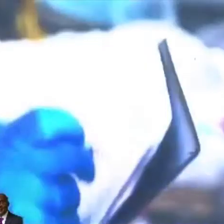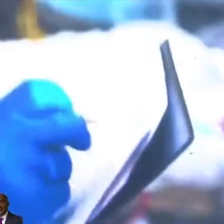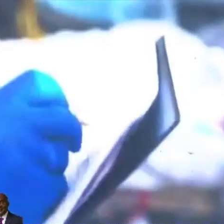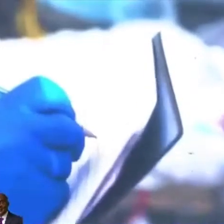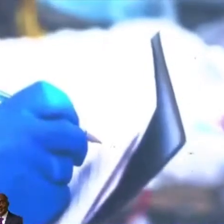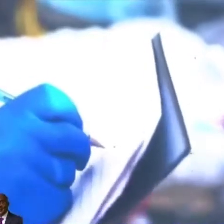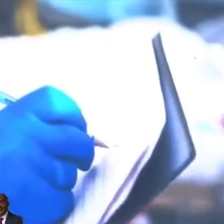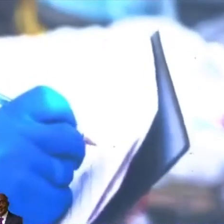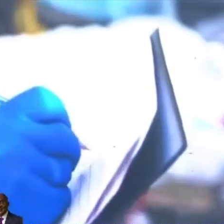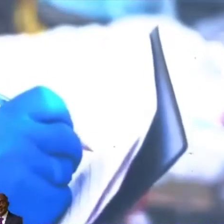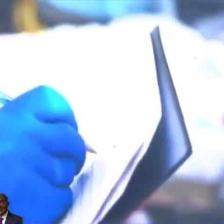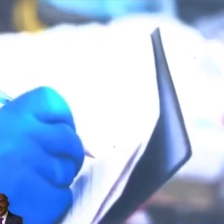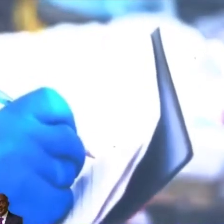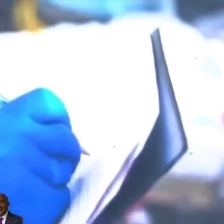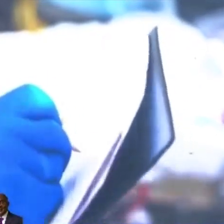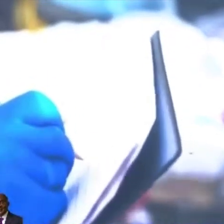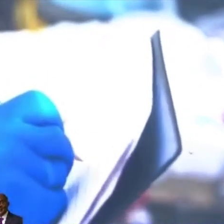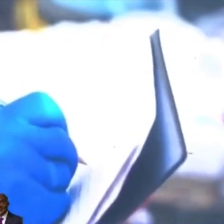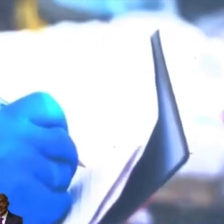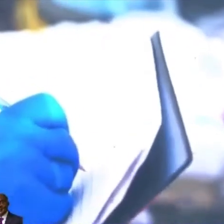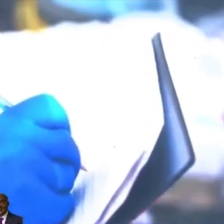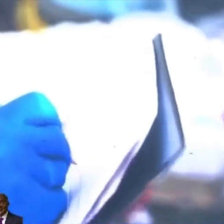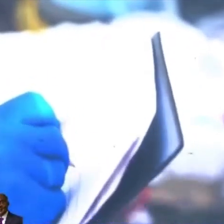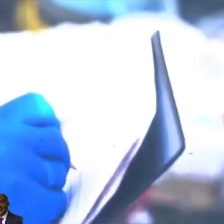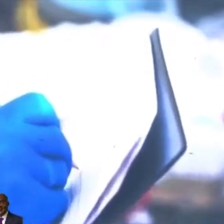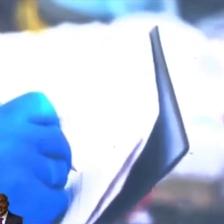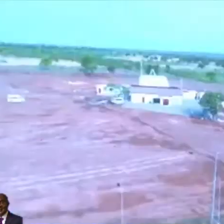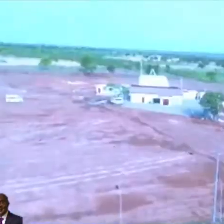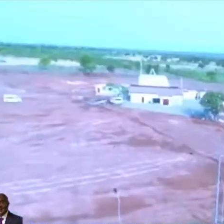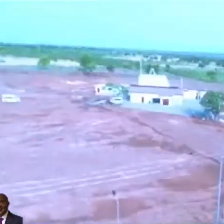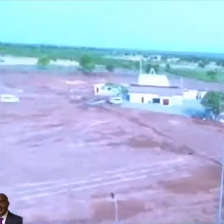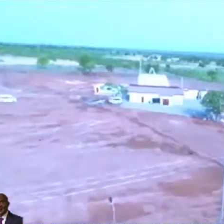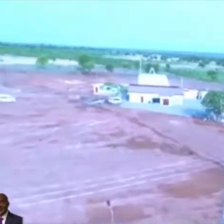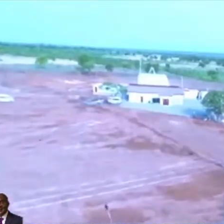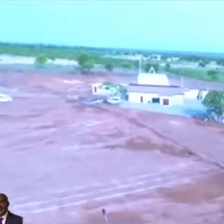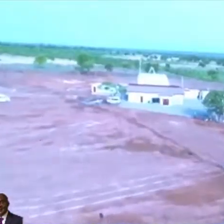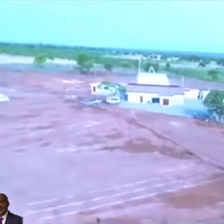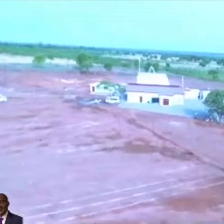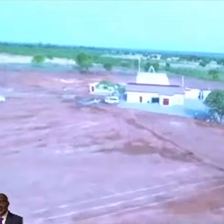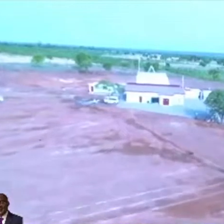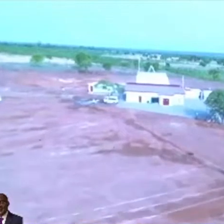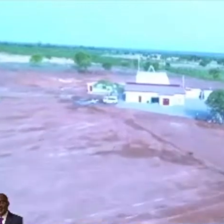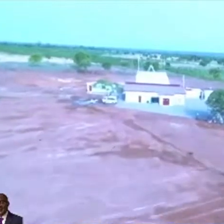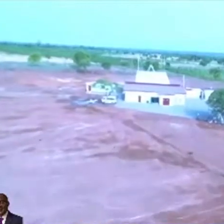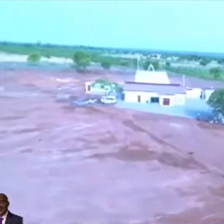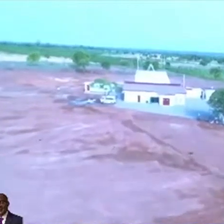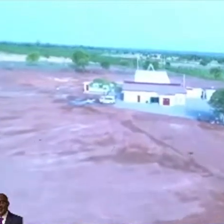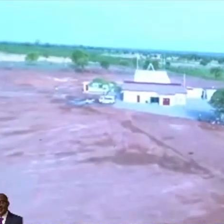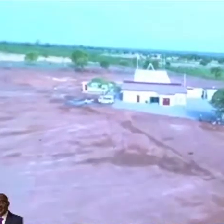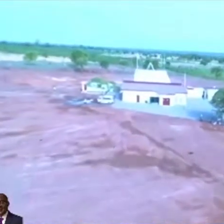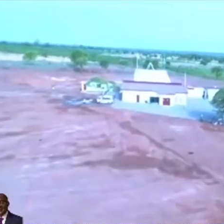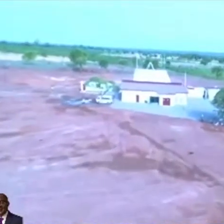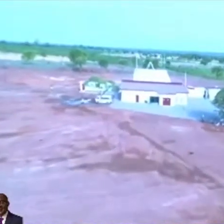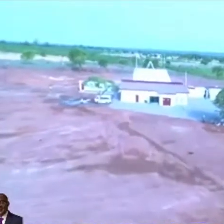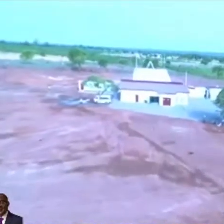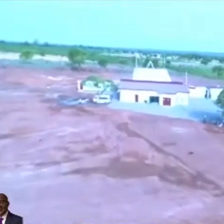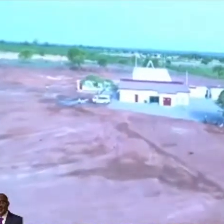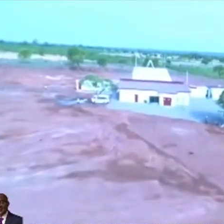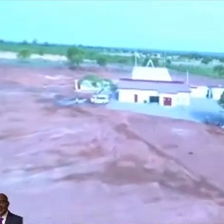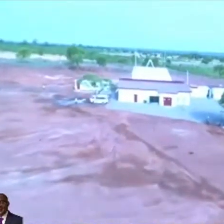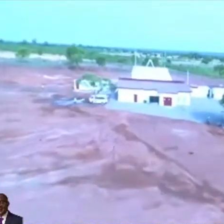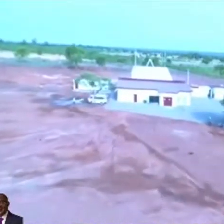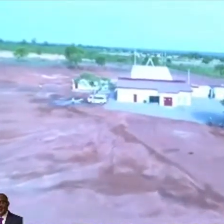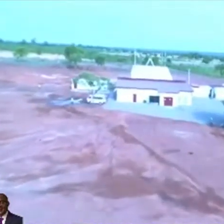vaccines, and blood to precise locations. And so, to complete emergency healthcare evolution for the good of the people,